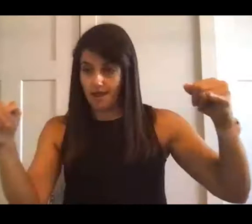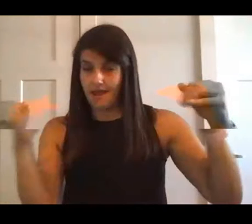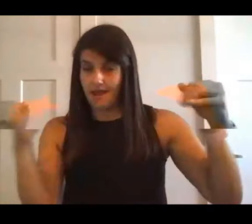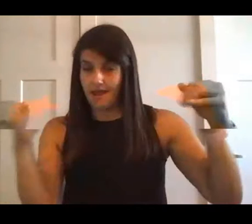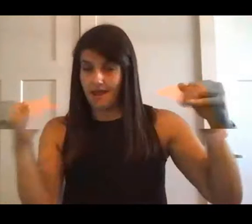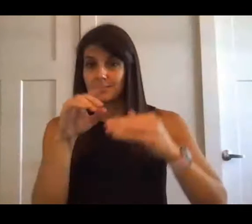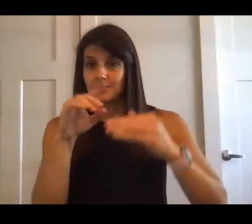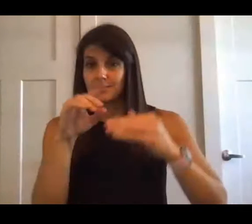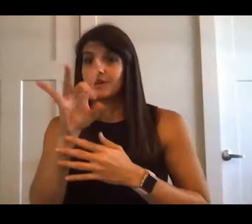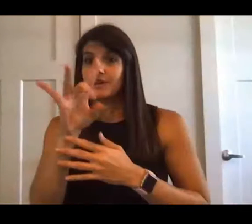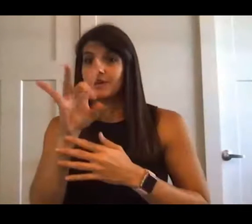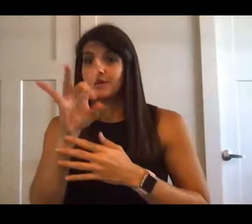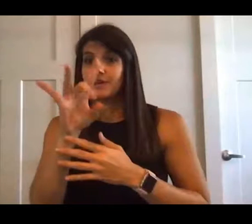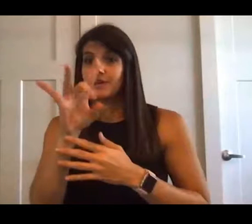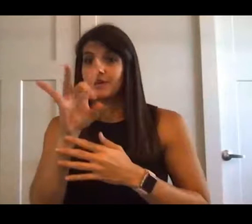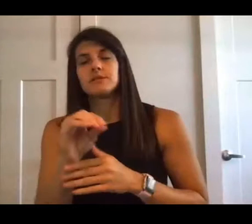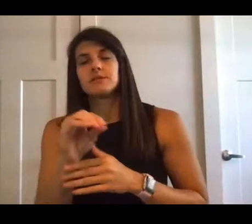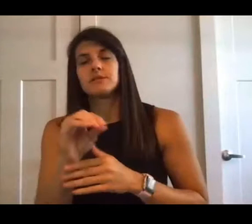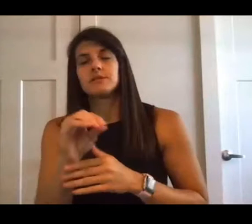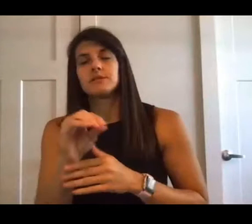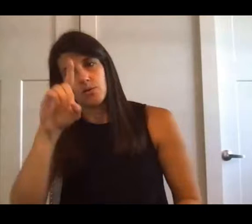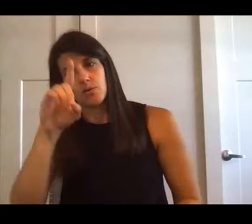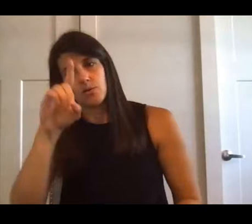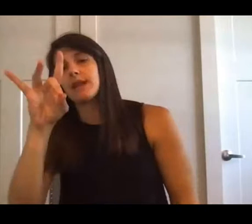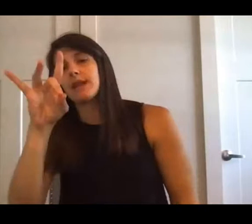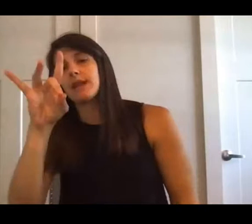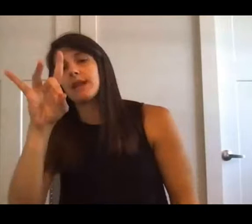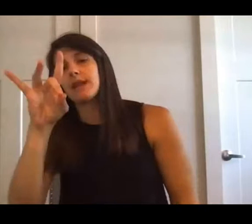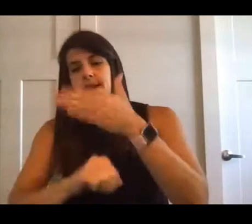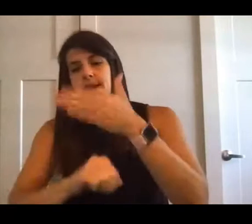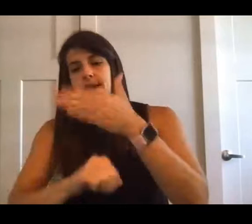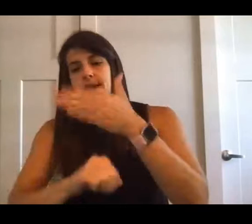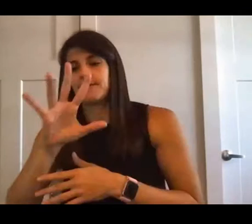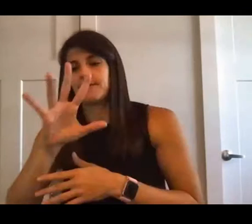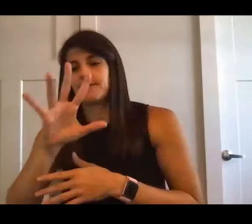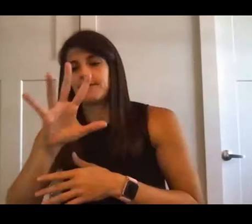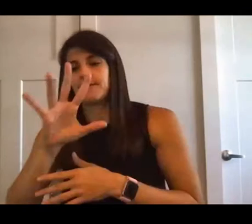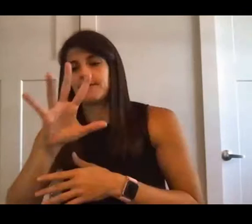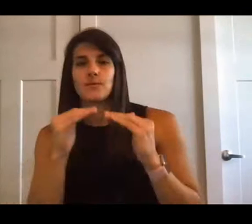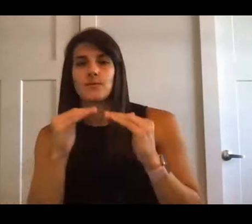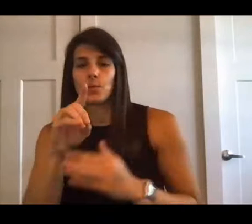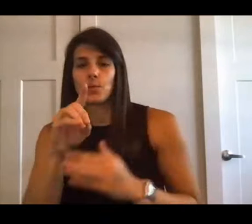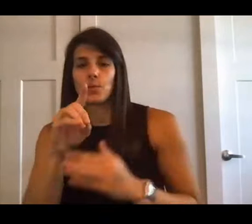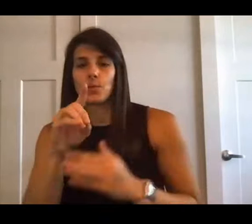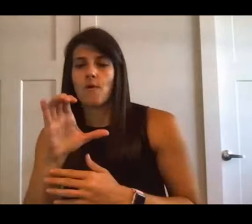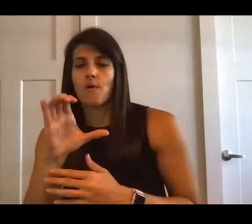180 minus 75 will give us 105 degrees.